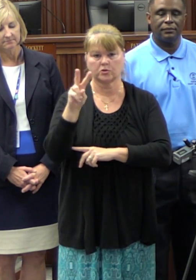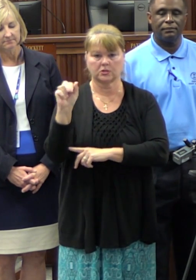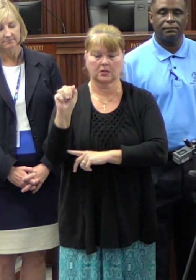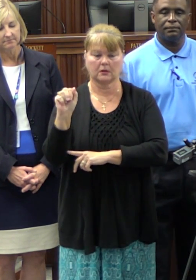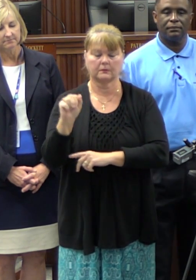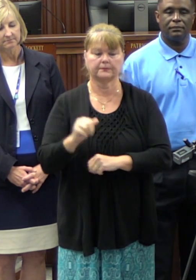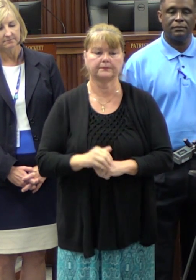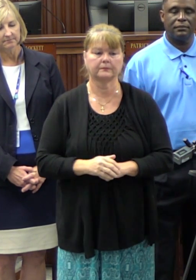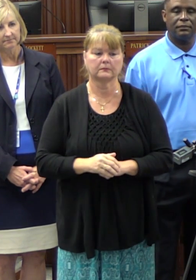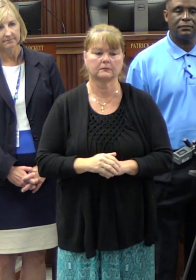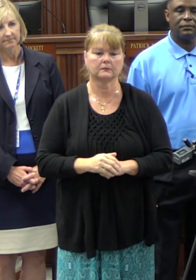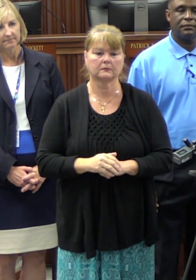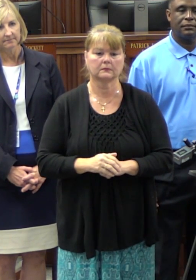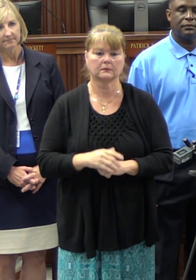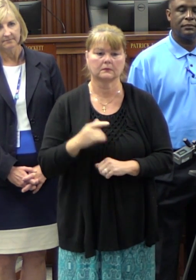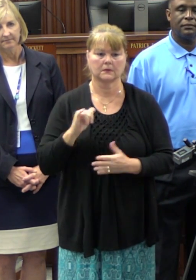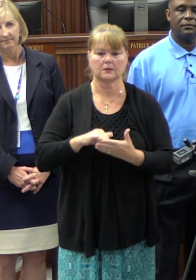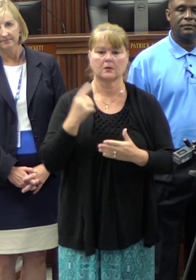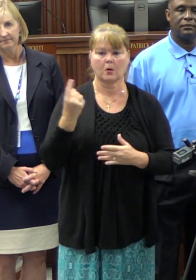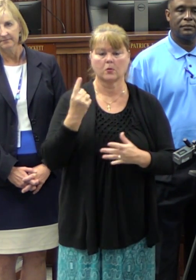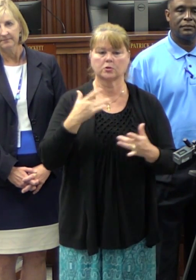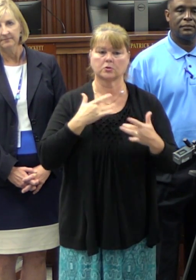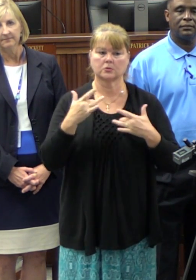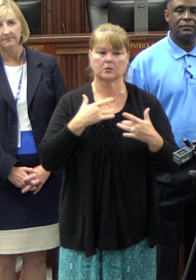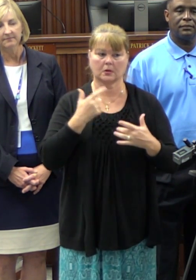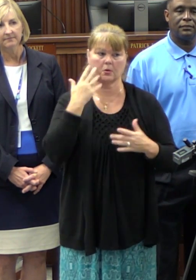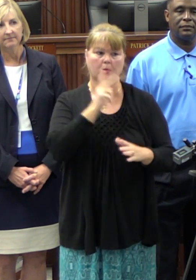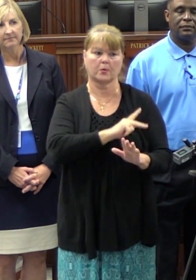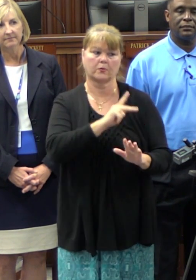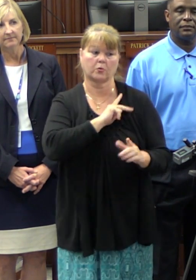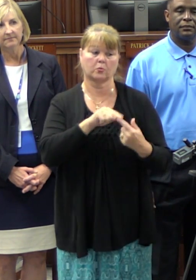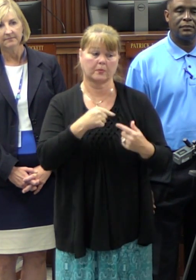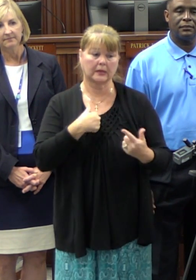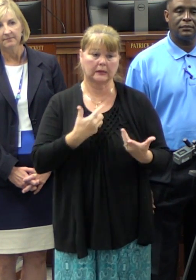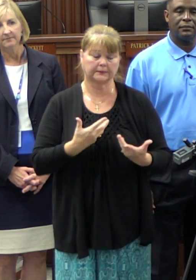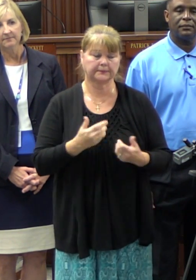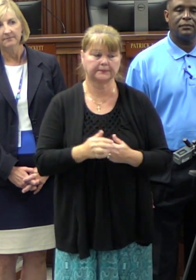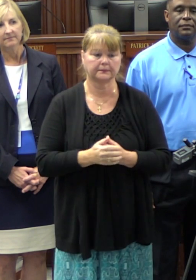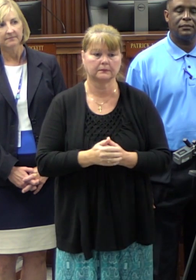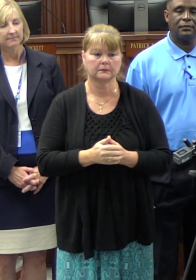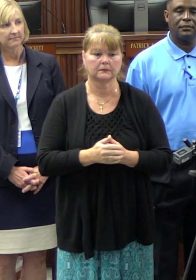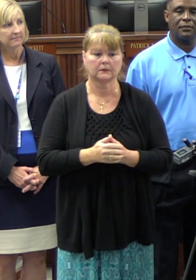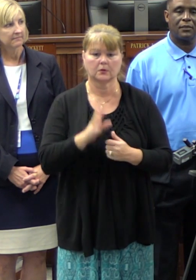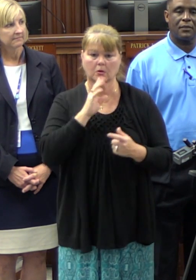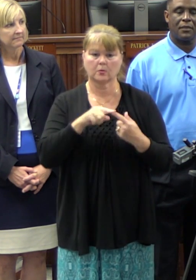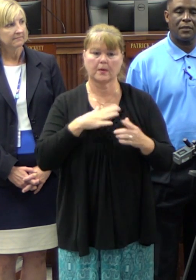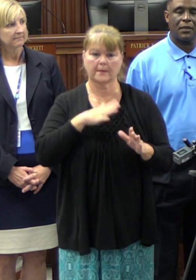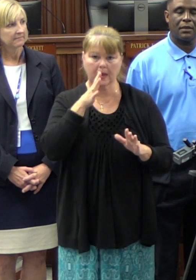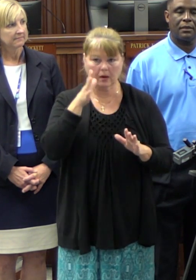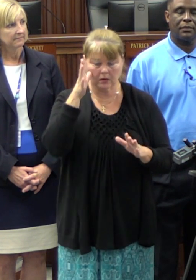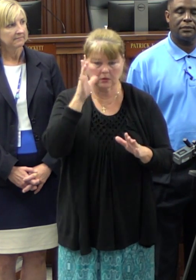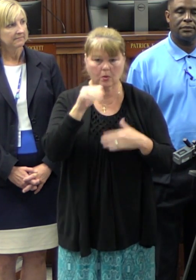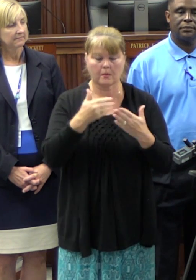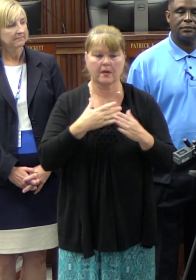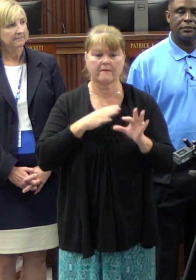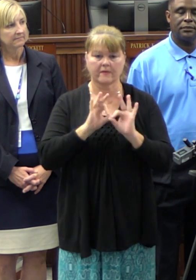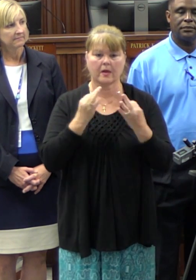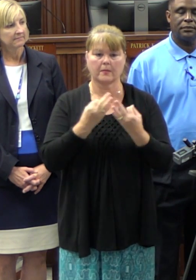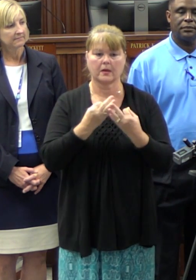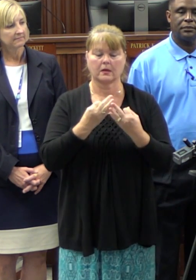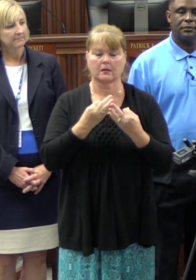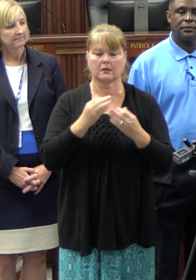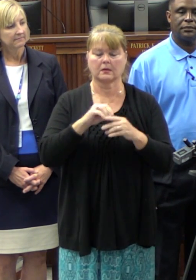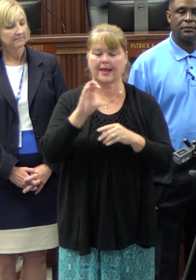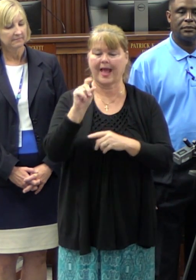Virginia. So that's always, a concern. I know personally it is to me, and talking to my parents and all of my family on the